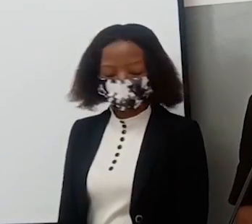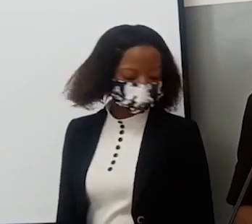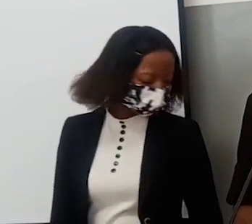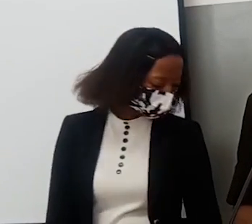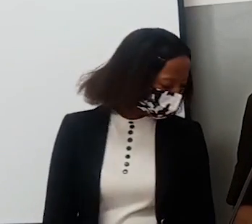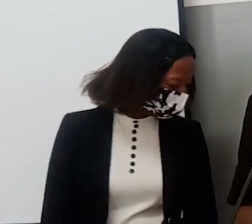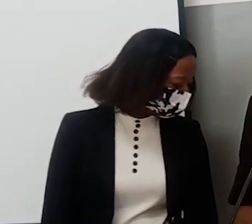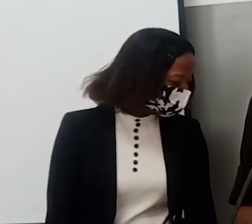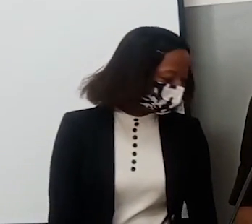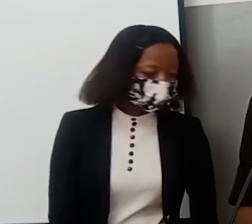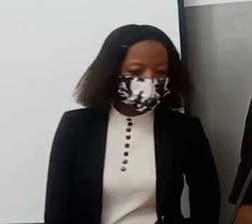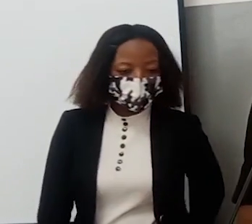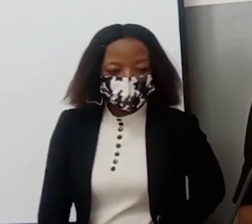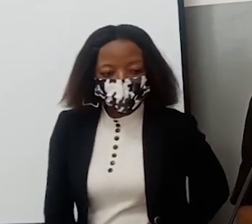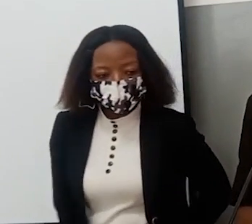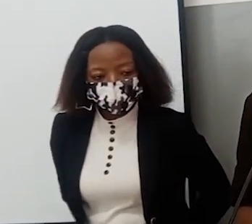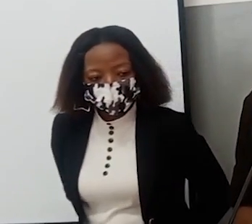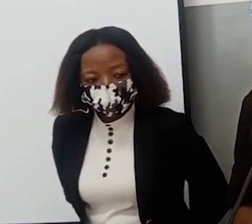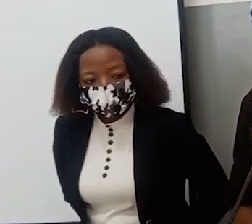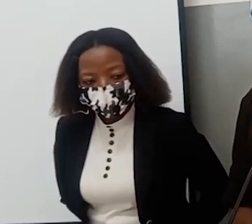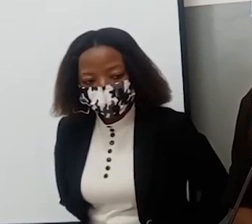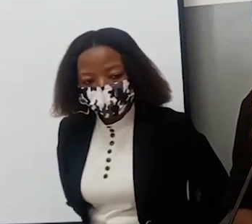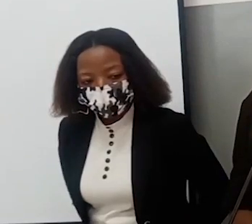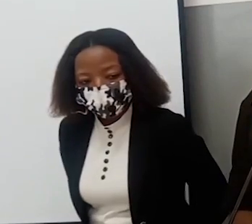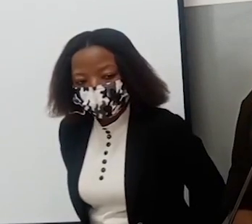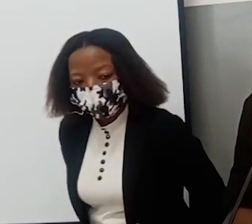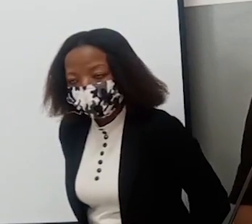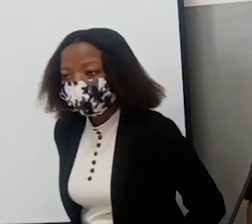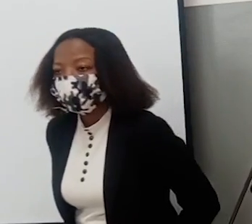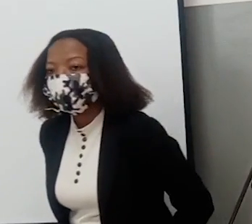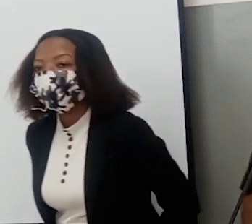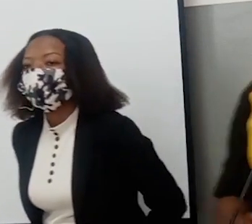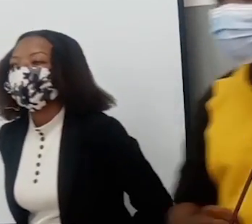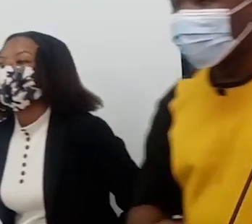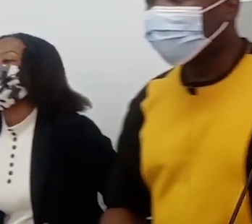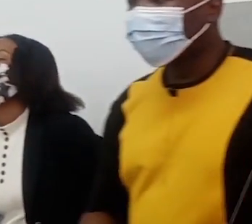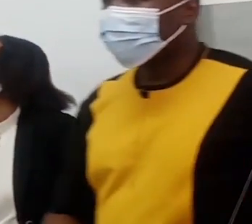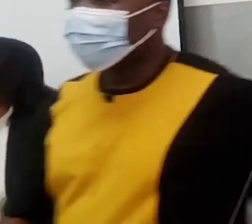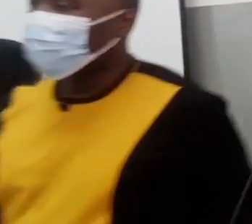vaccination, and it will be our pleasure to receive a few questions from you. Harold.